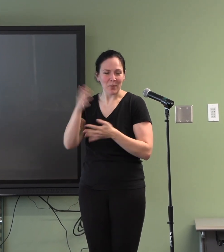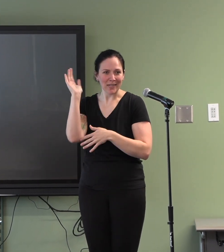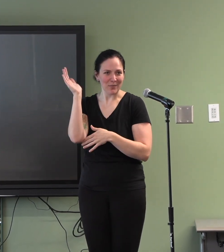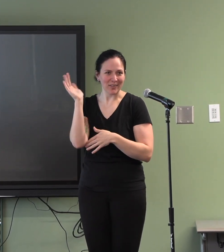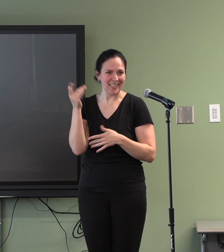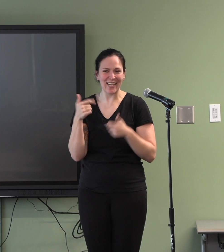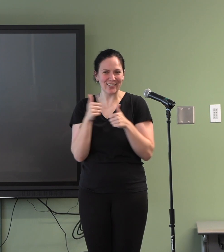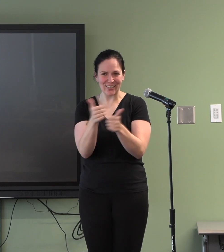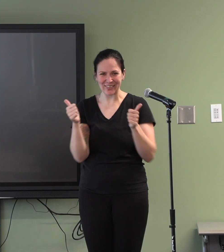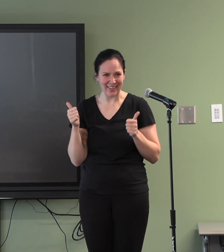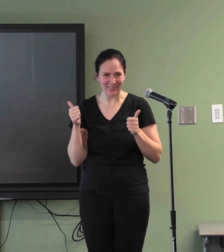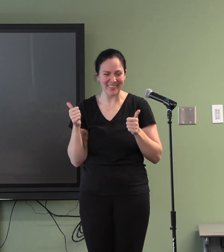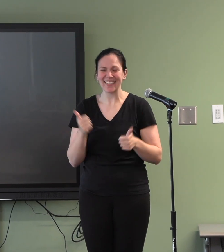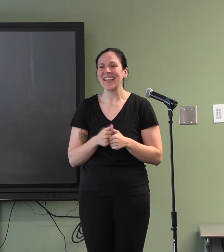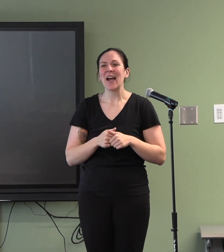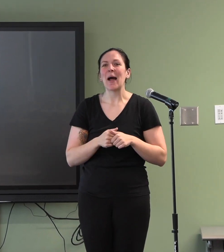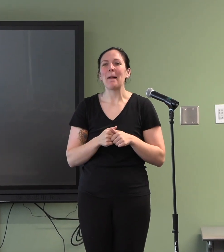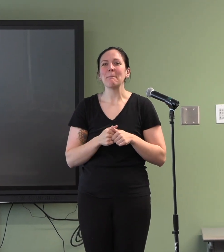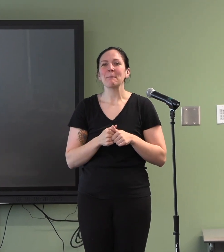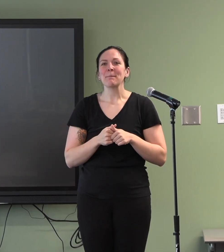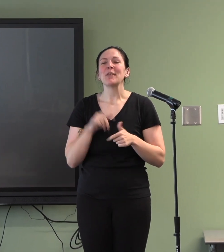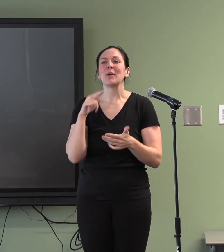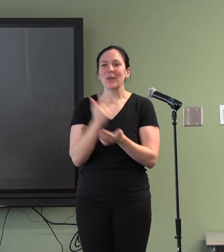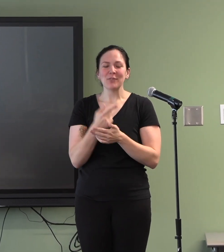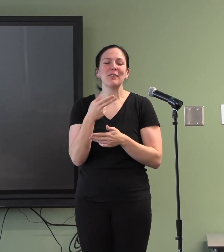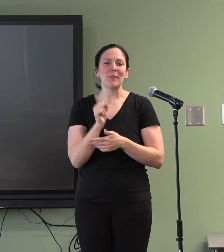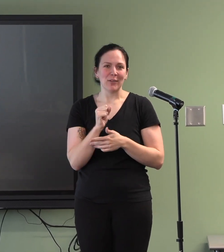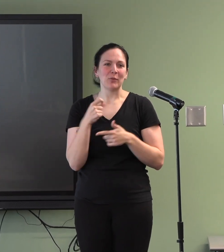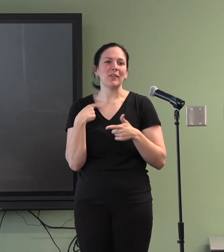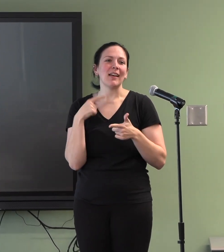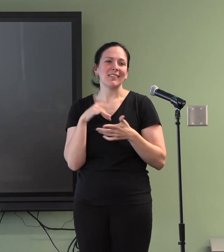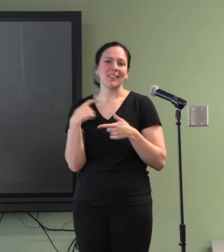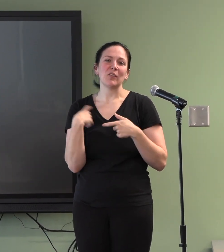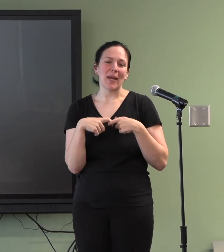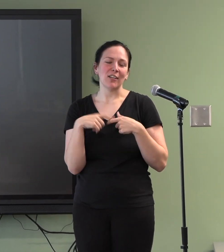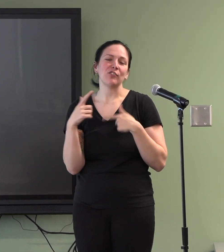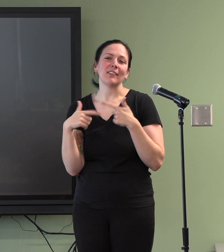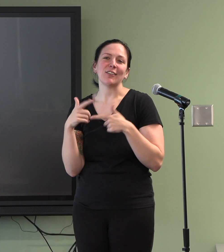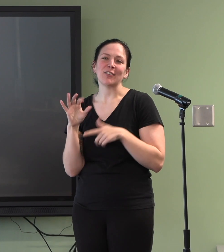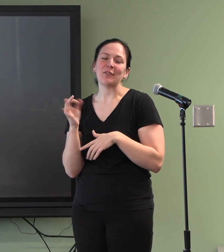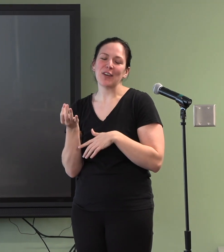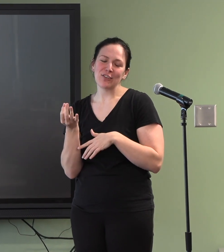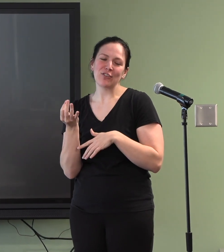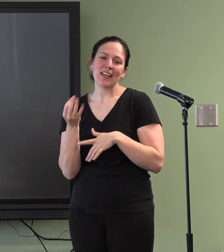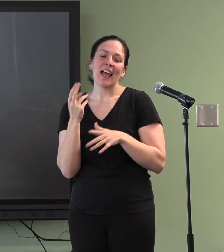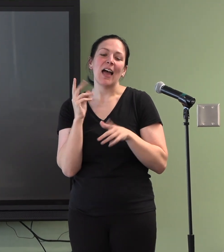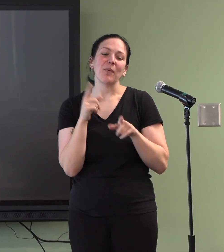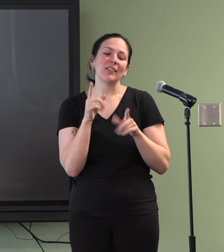and give a presentation yourselves. So I graduated from high school. I had studied Spanish, later studied French. I went